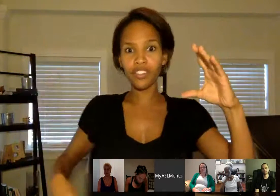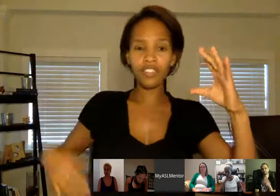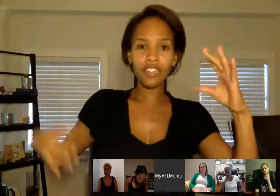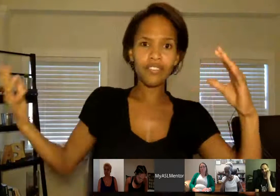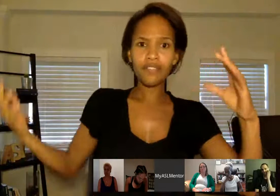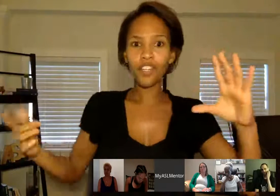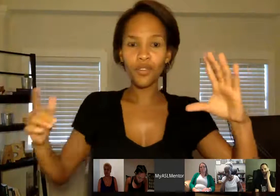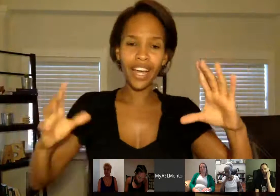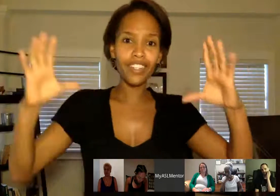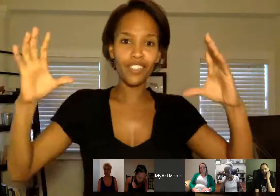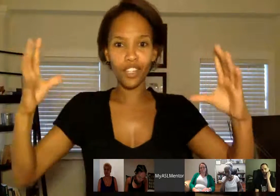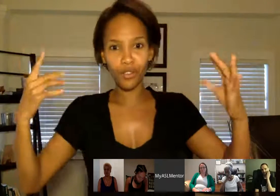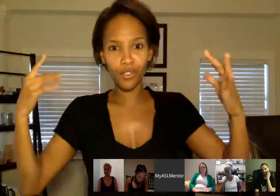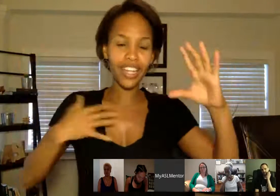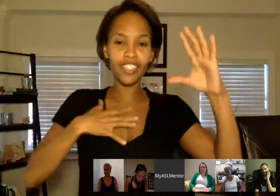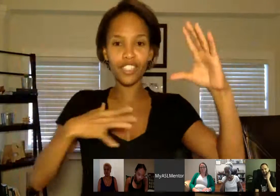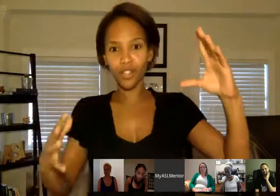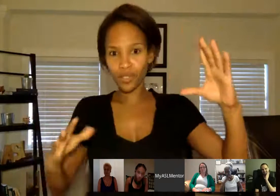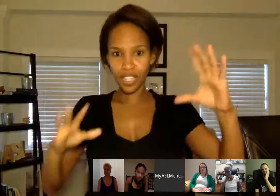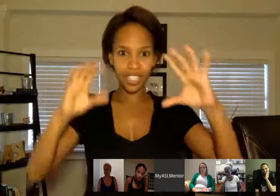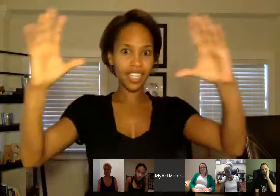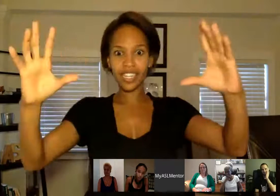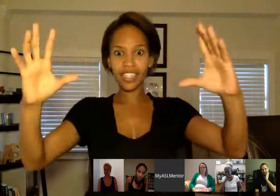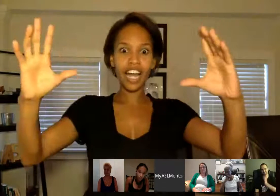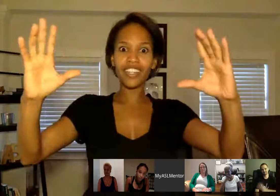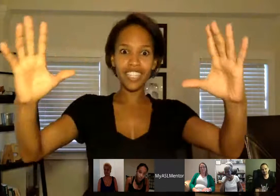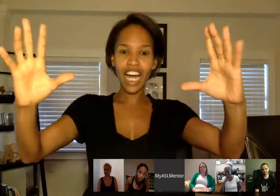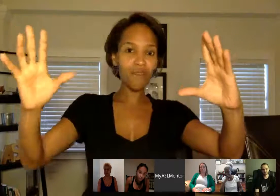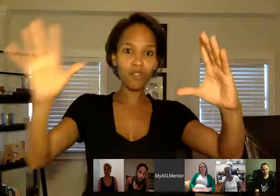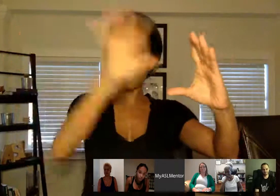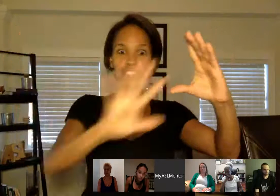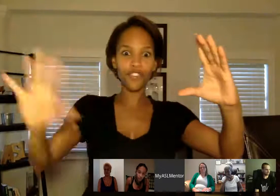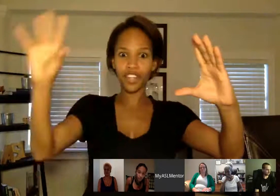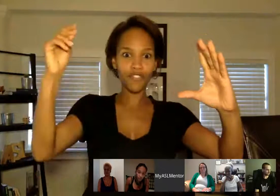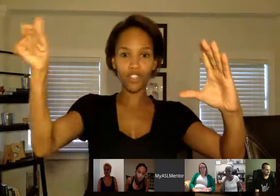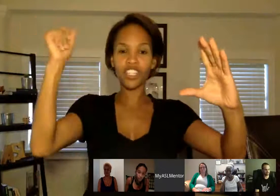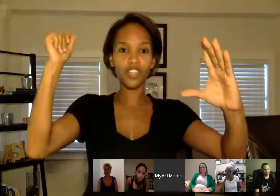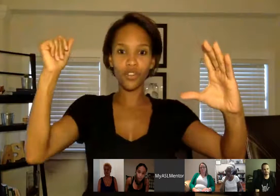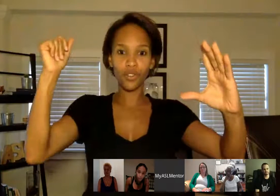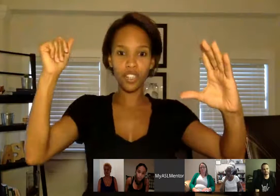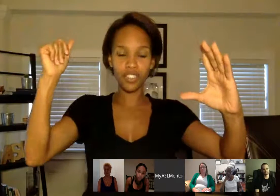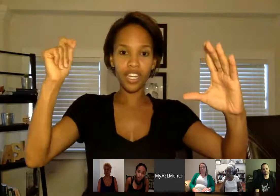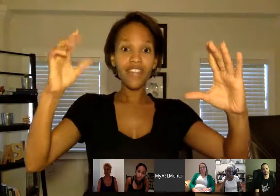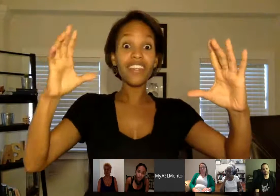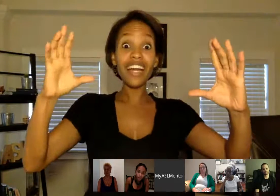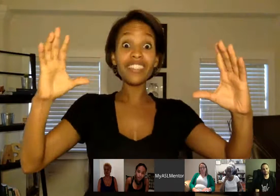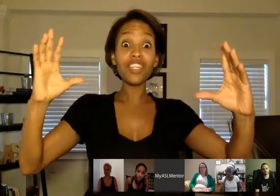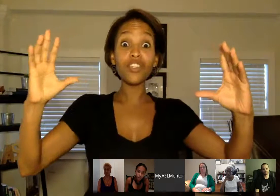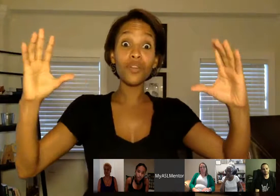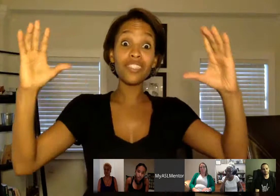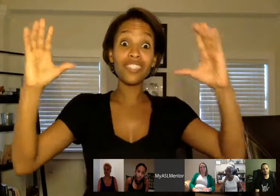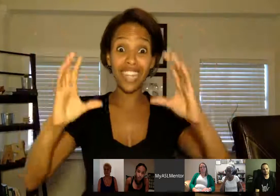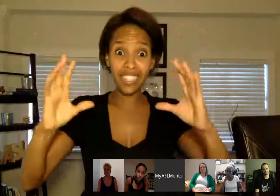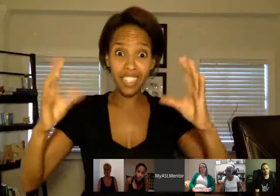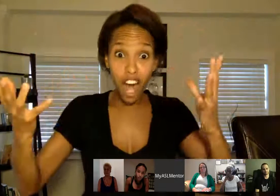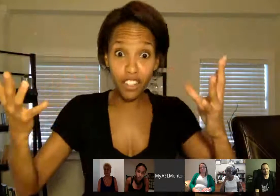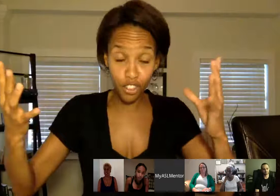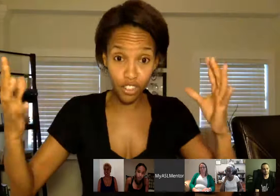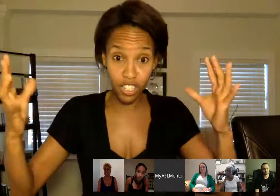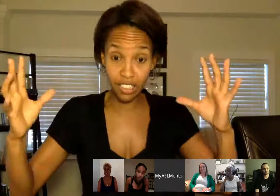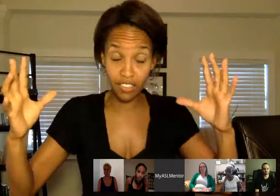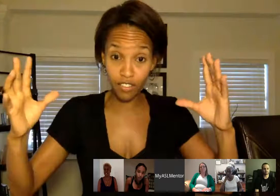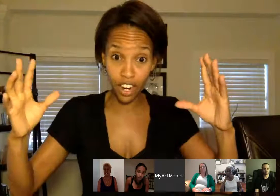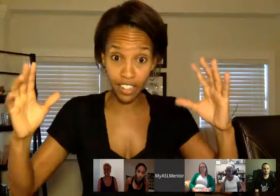she's wearing, you know, 90s clothes or 80s clothes. Like the time would be different. That's the first thing you notice. The next thing you notice is that it's a